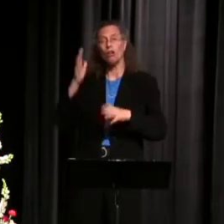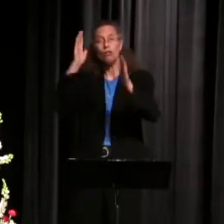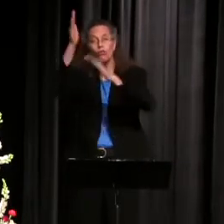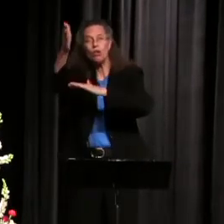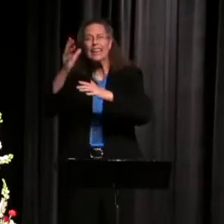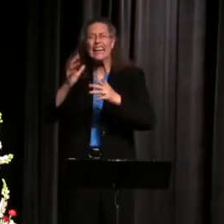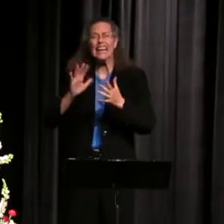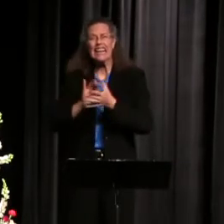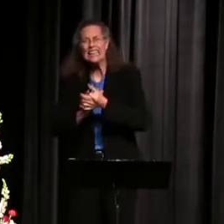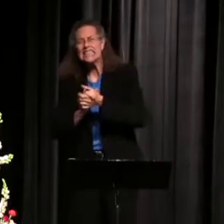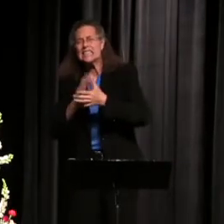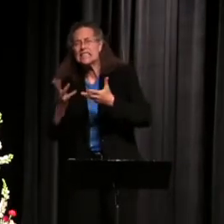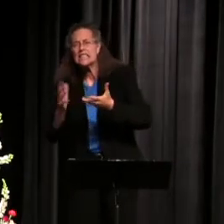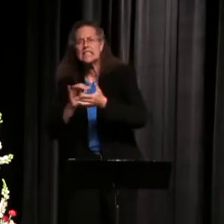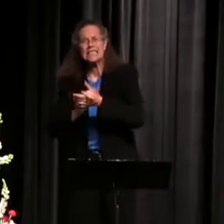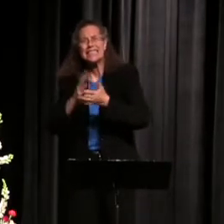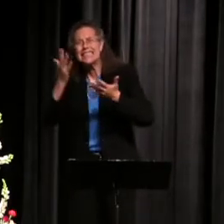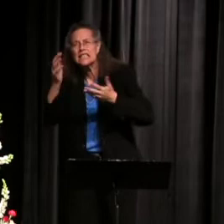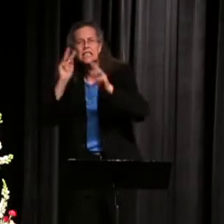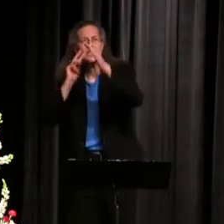the future has always been hard to predict.